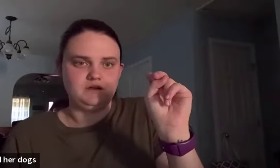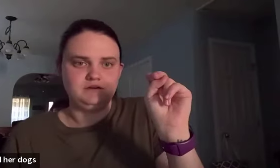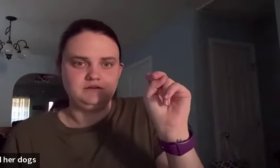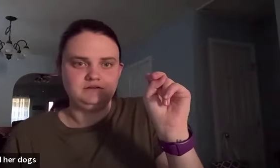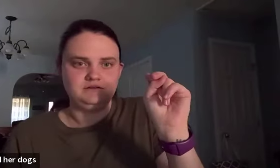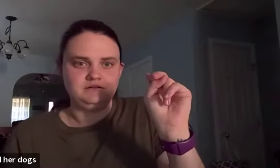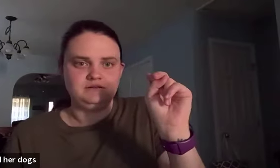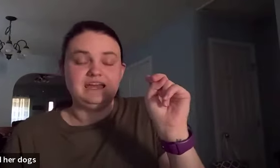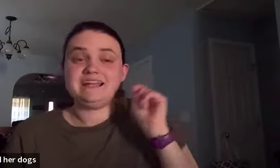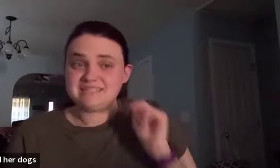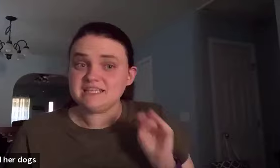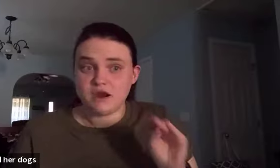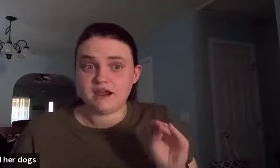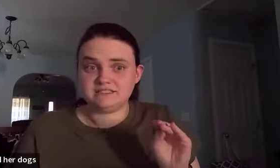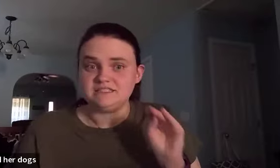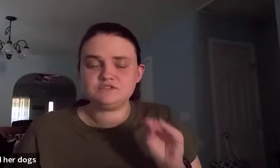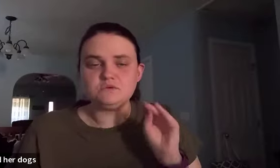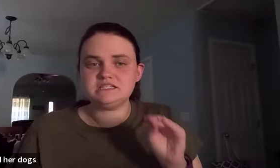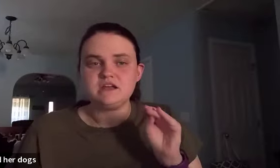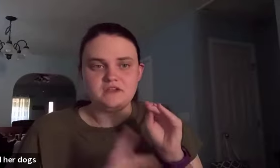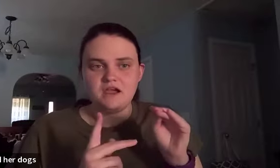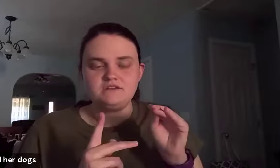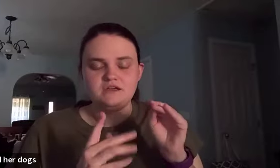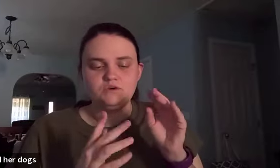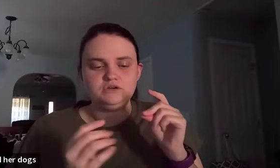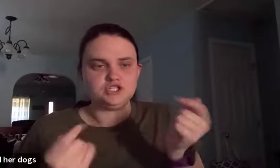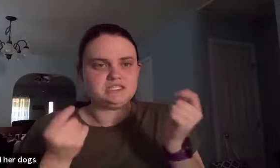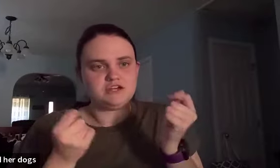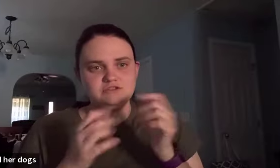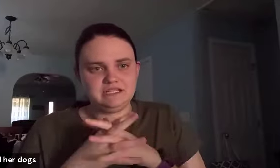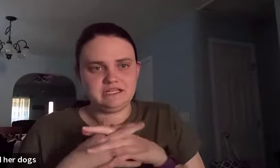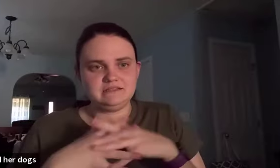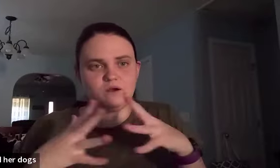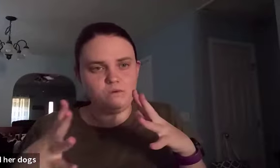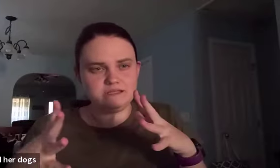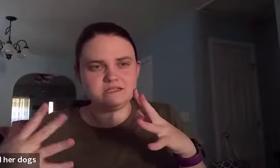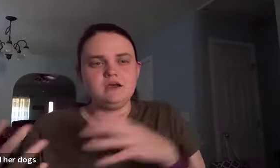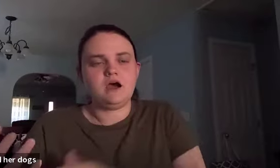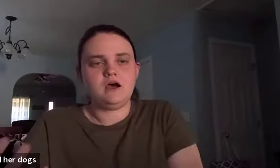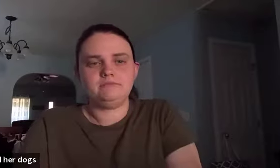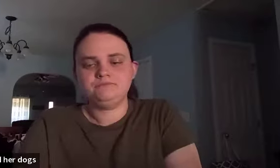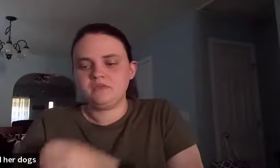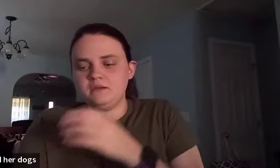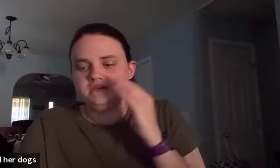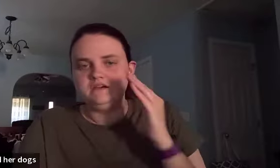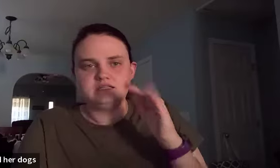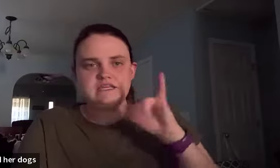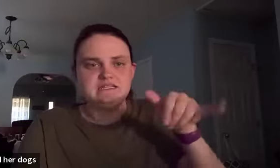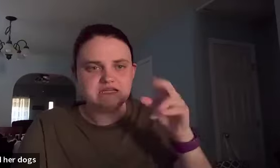January. It takes practice. This one is not the kind of thing where you can just naturally get it always, because it takes a